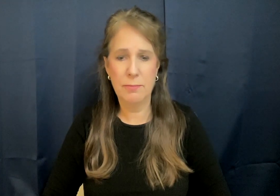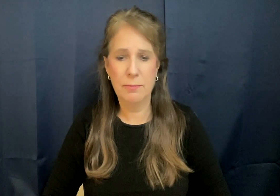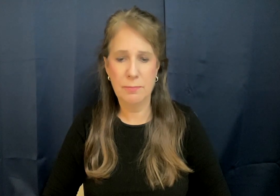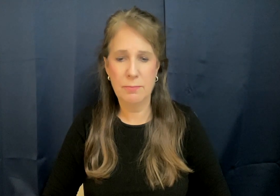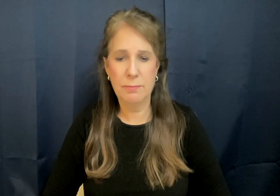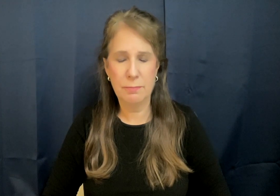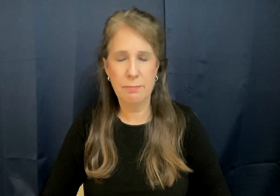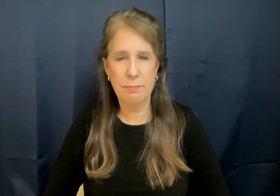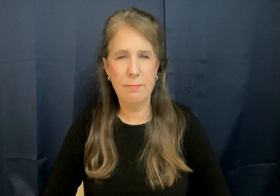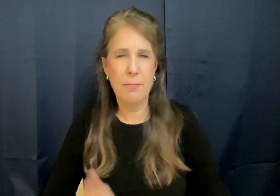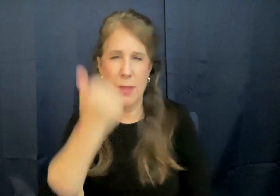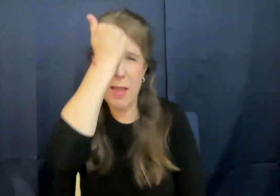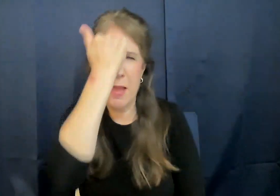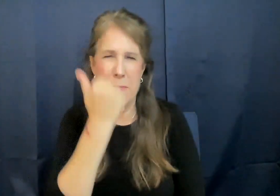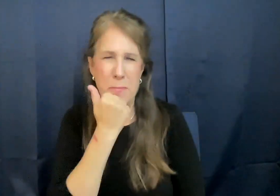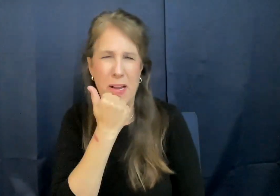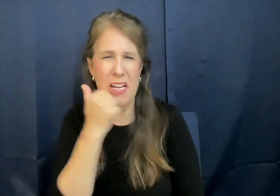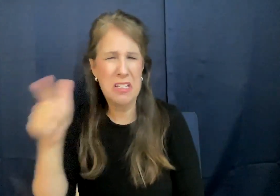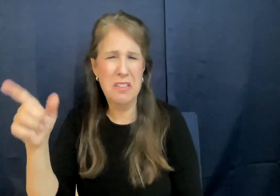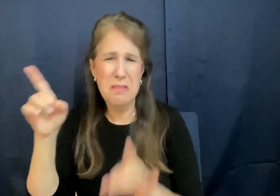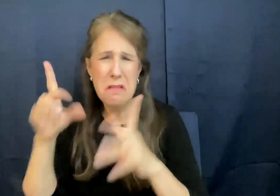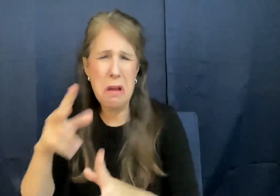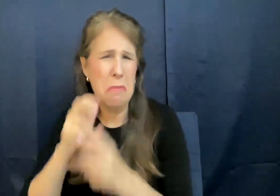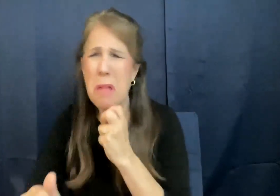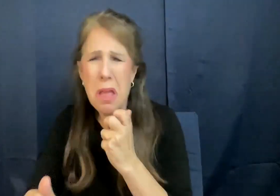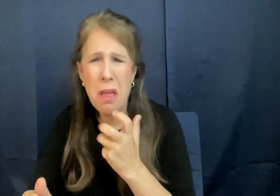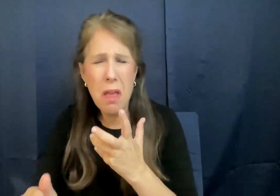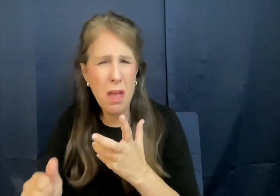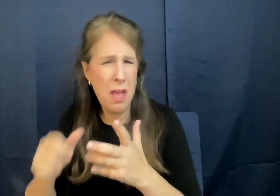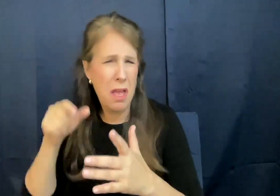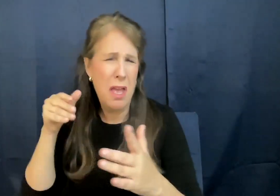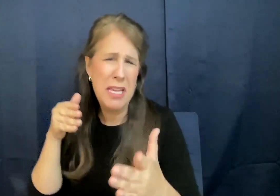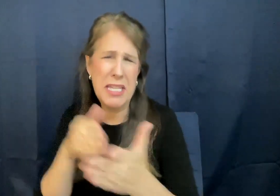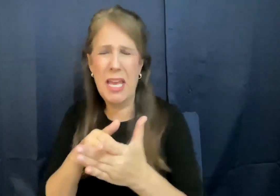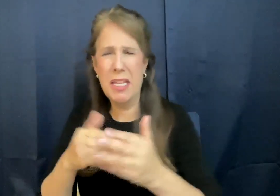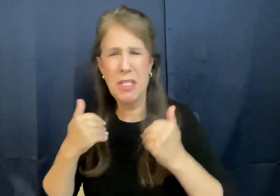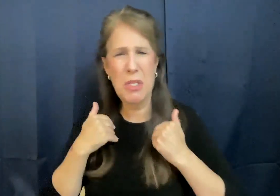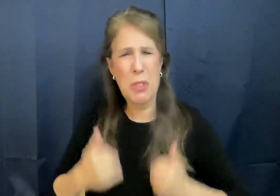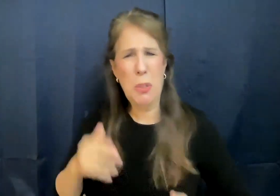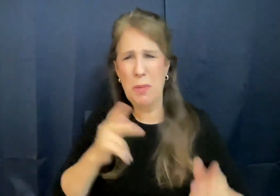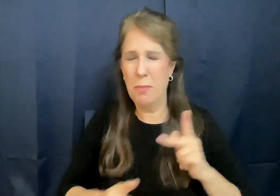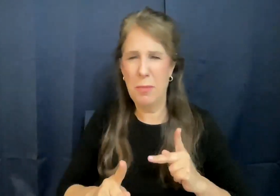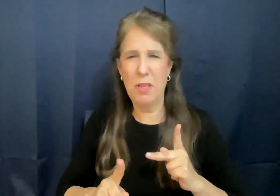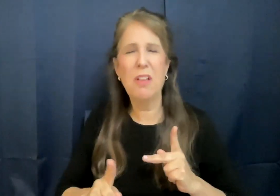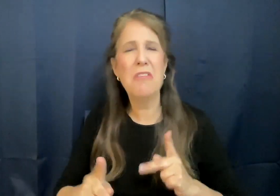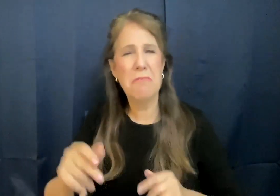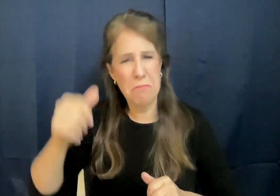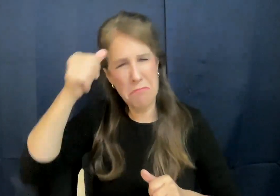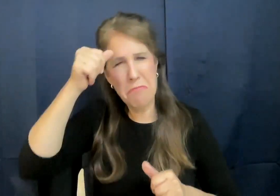The Hamas savagery and crimes against humanity bring to my mind, as President Biden